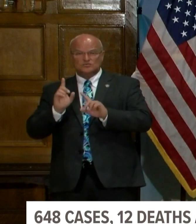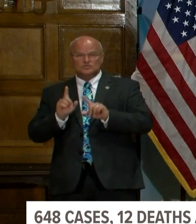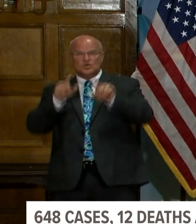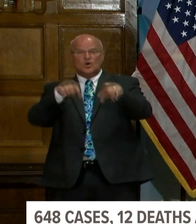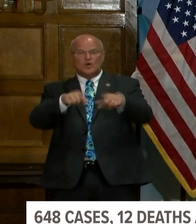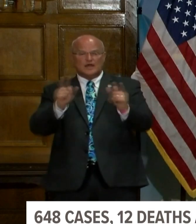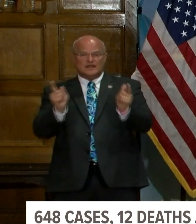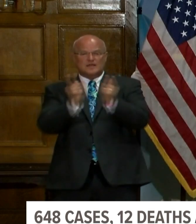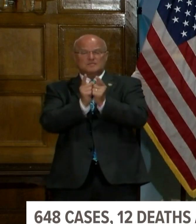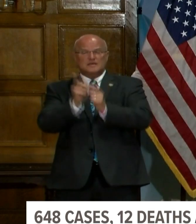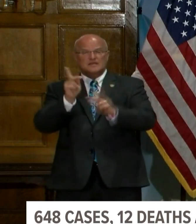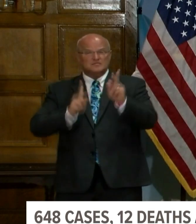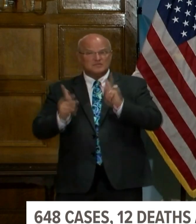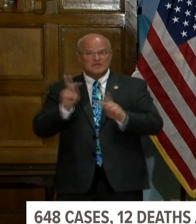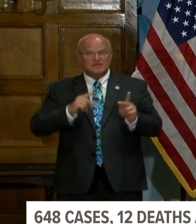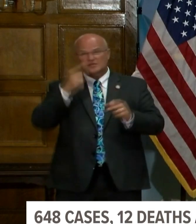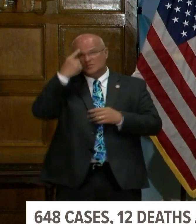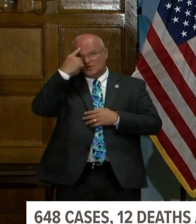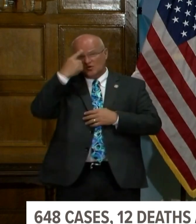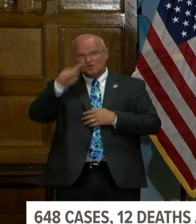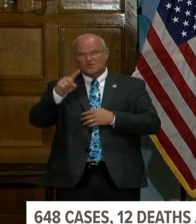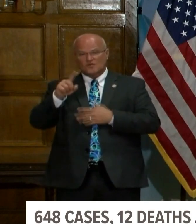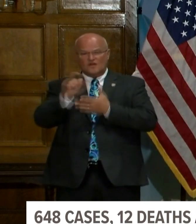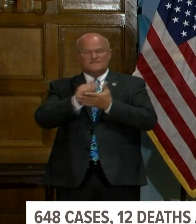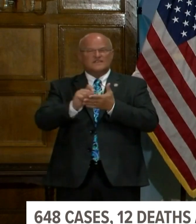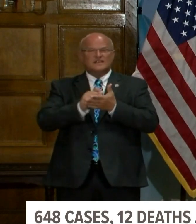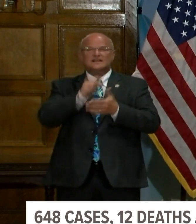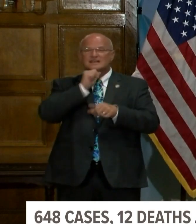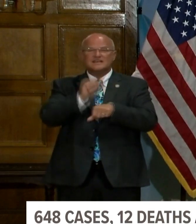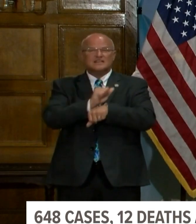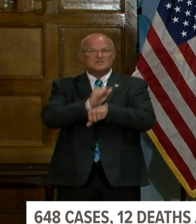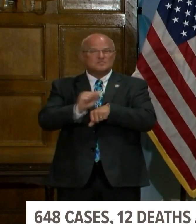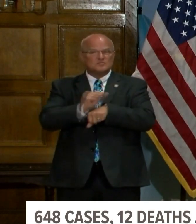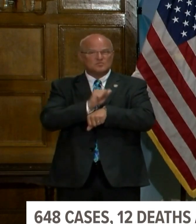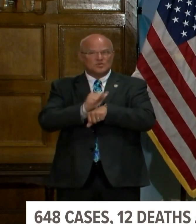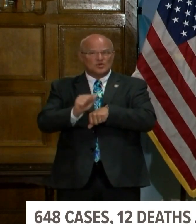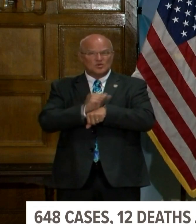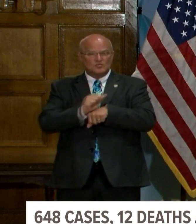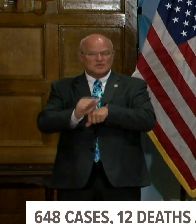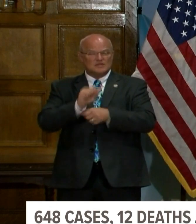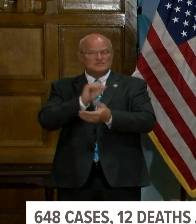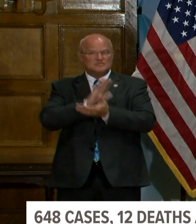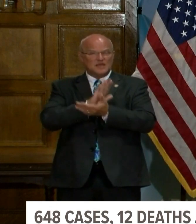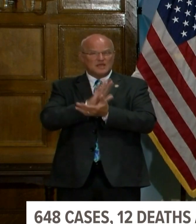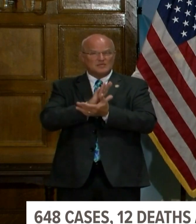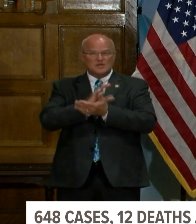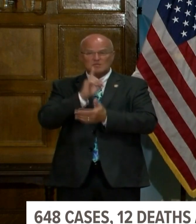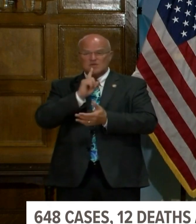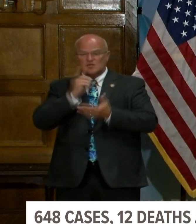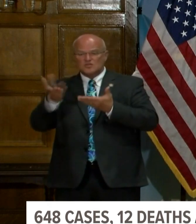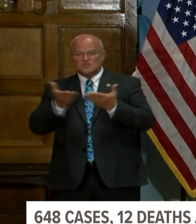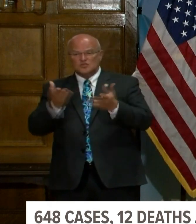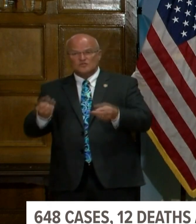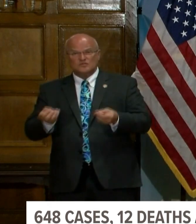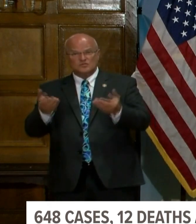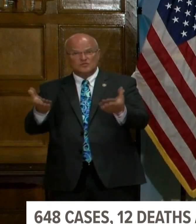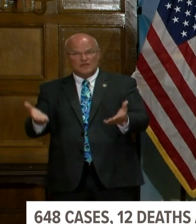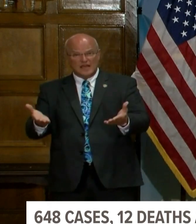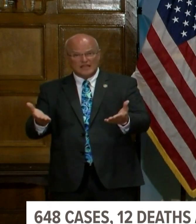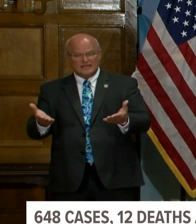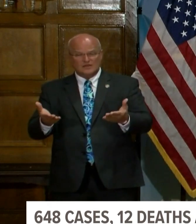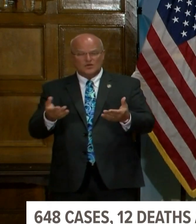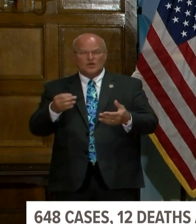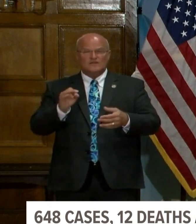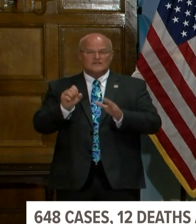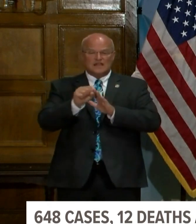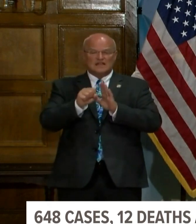there and meet with the public for filling out unemployment and making sure that those services are provided, or